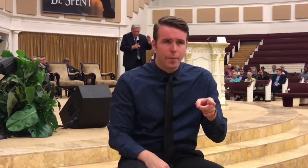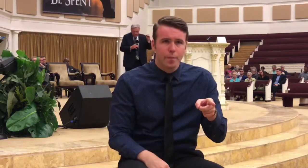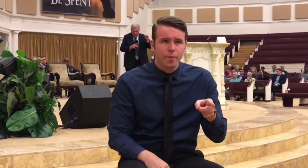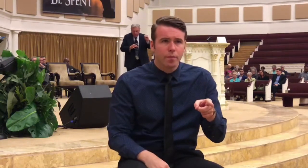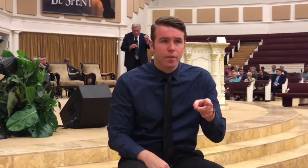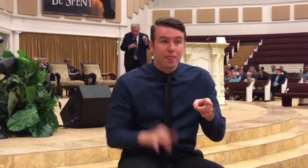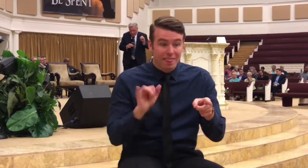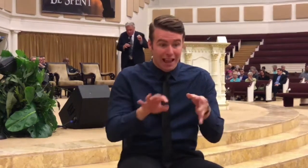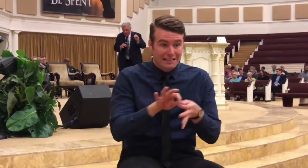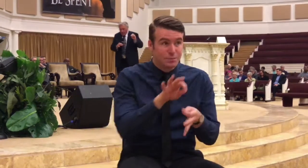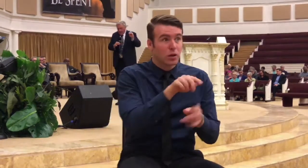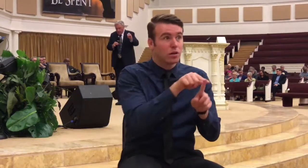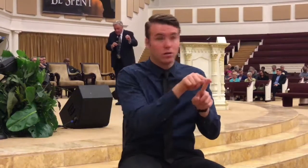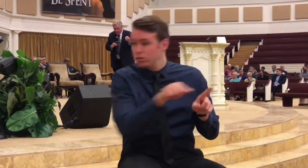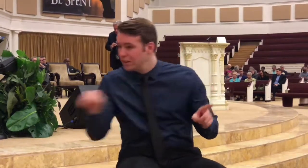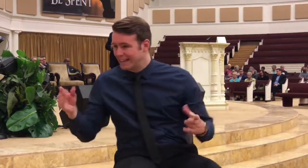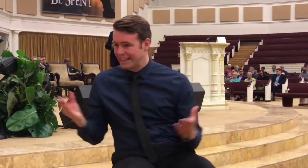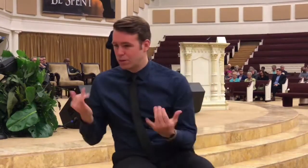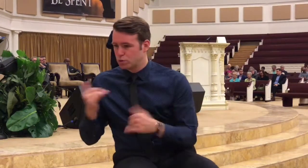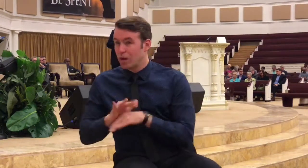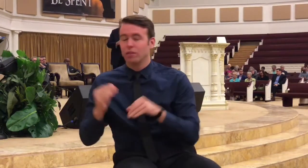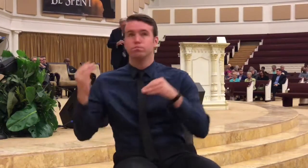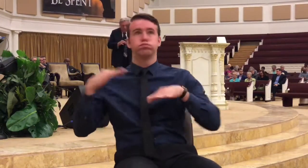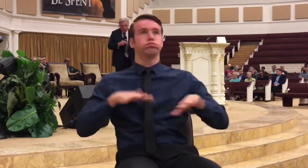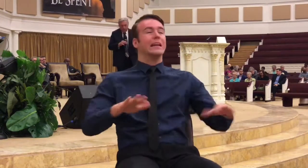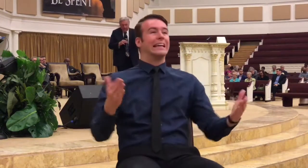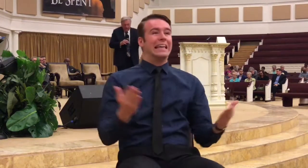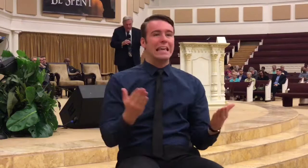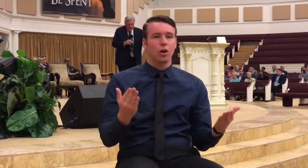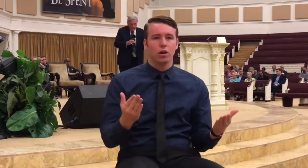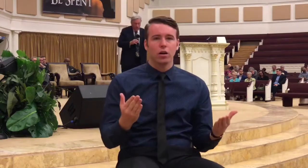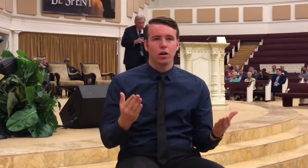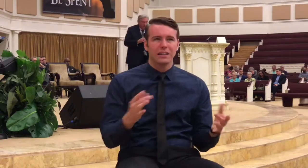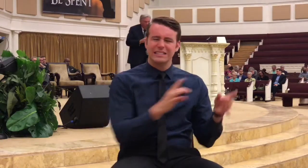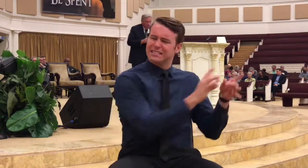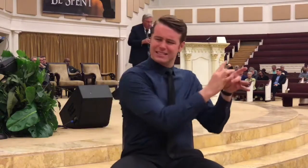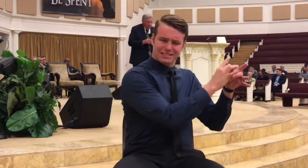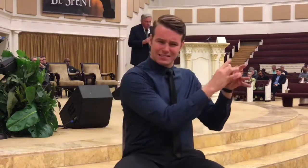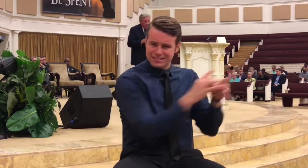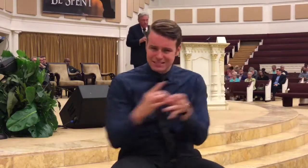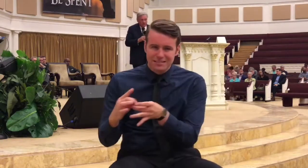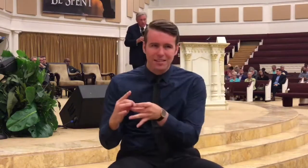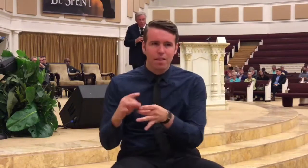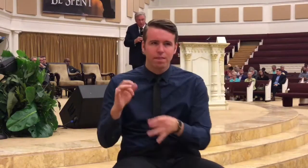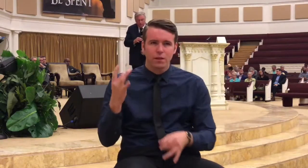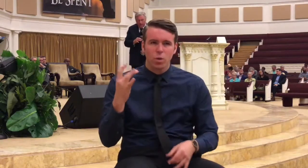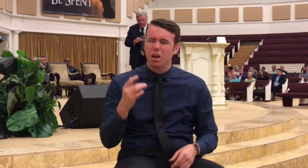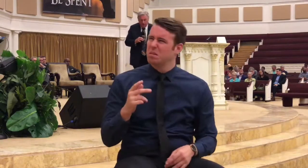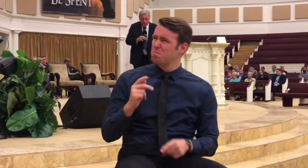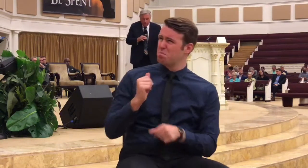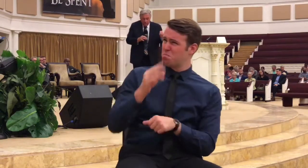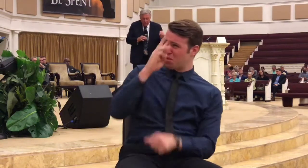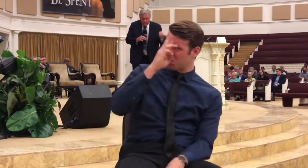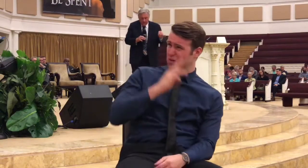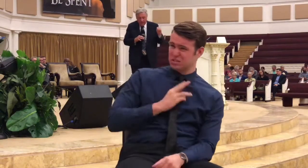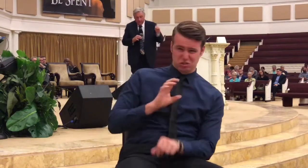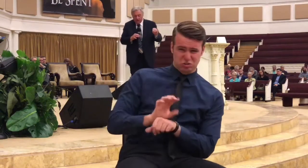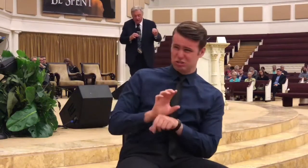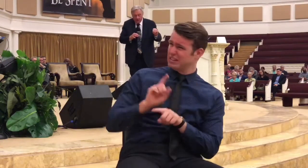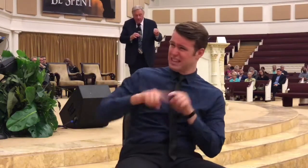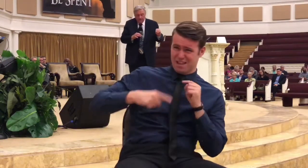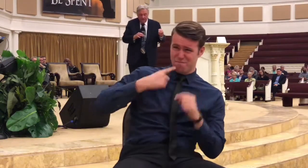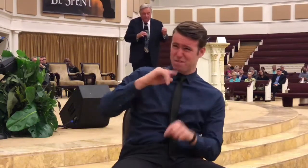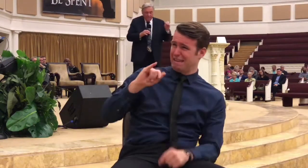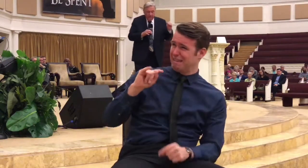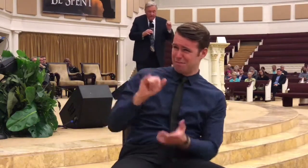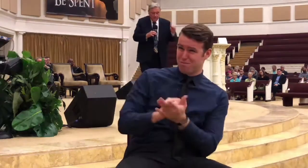and that Spirit is here, and it's upon us. This is why the church can make it. You say, well, Brother Wilson, things could get so bad the church couldn't make it. I'm going to